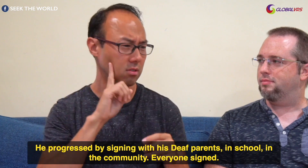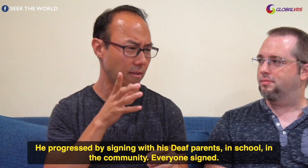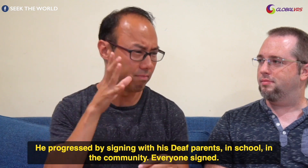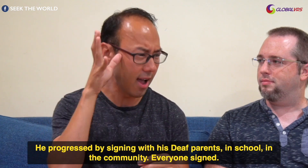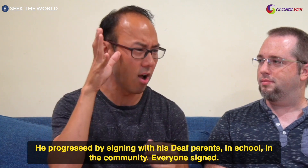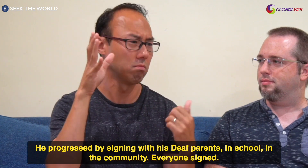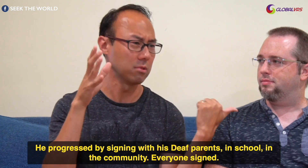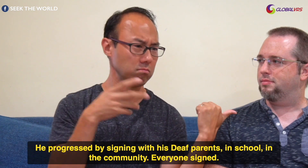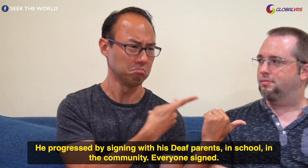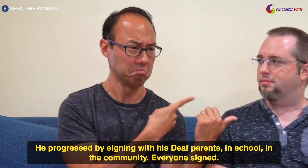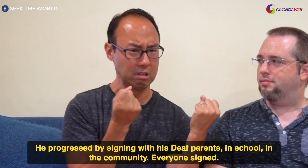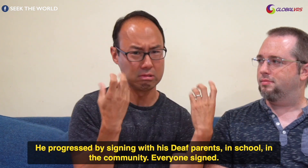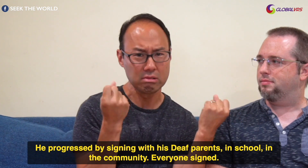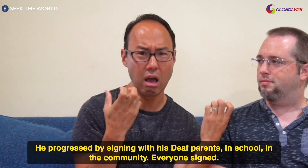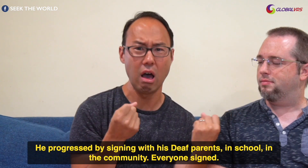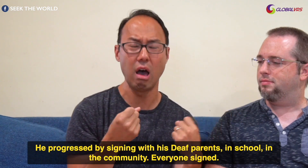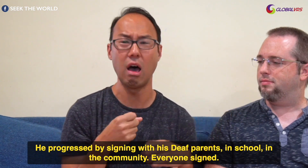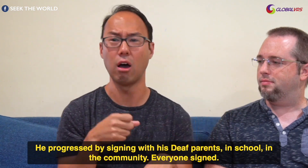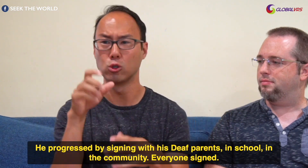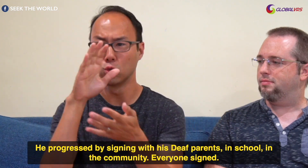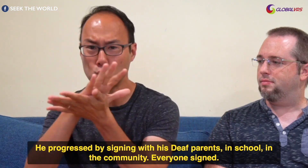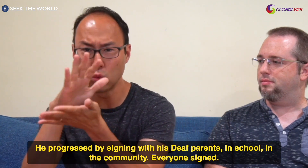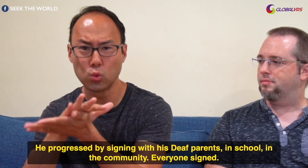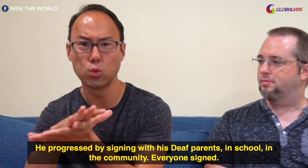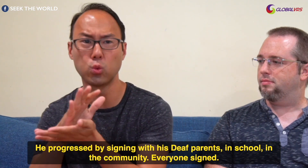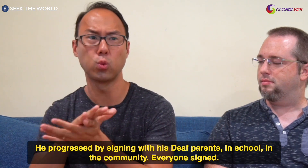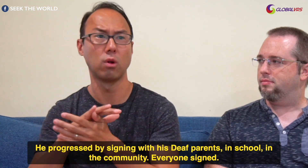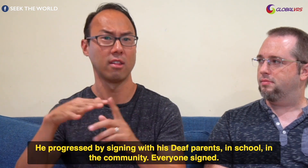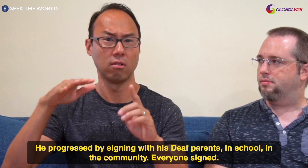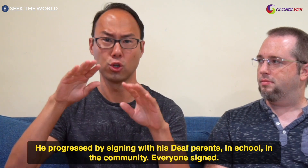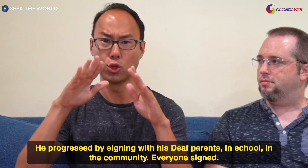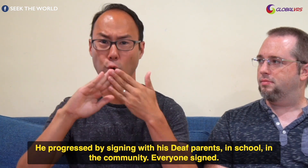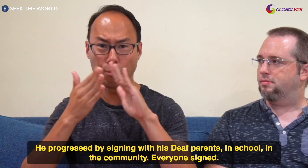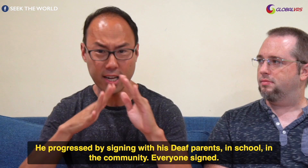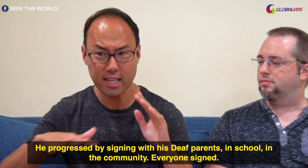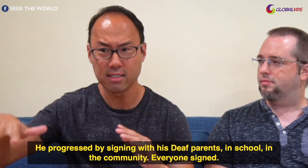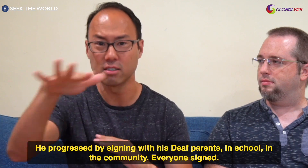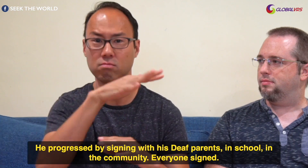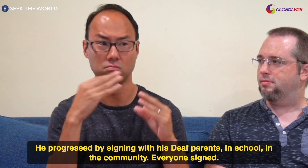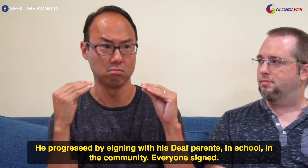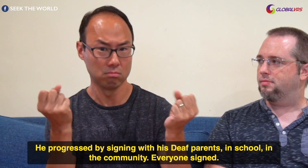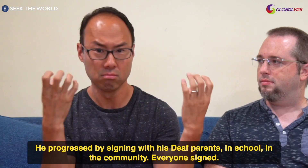by signing with his deaf parents and in school, in the community. In fact, he was signing with everyone around him.